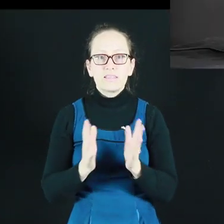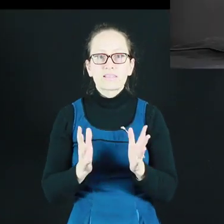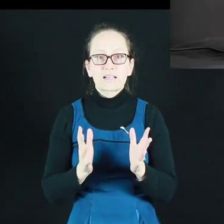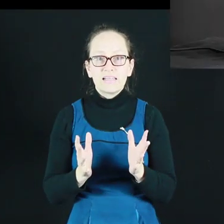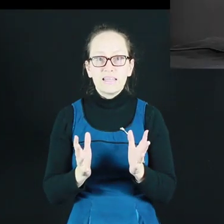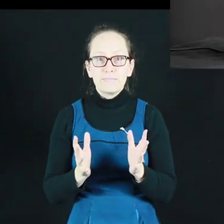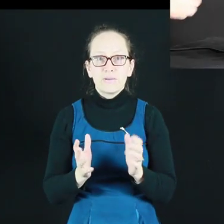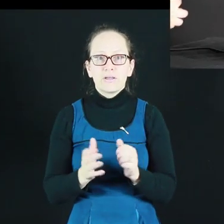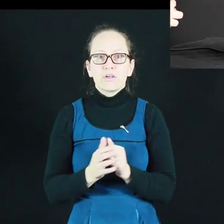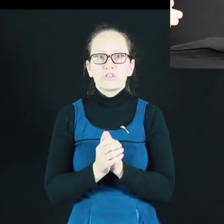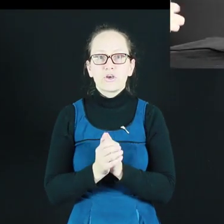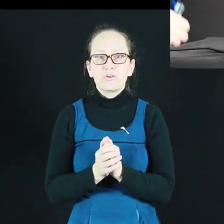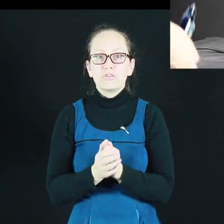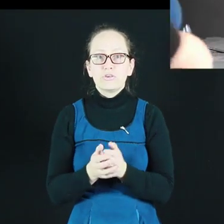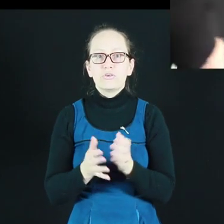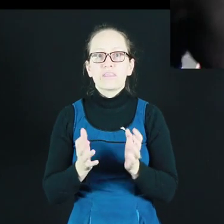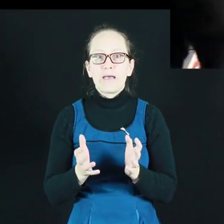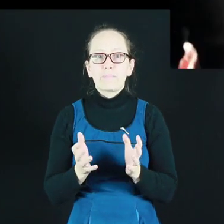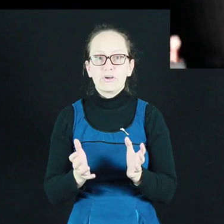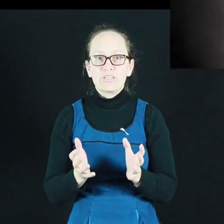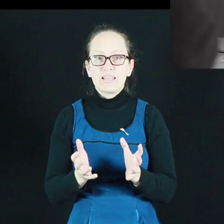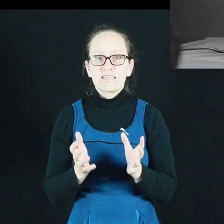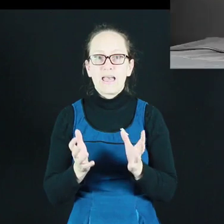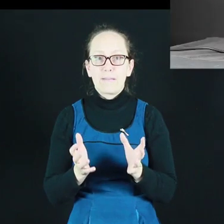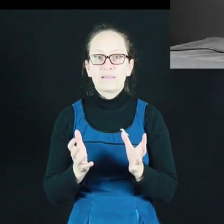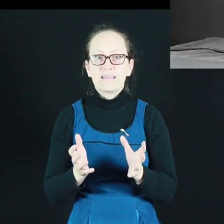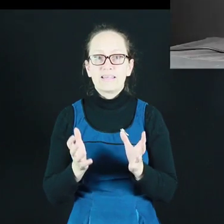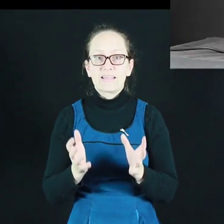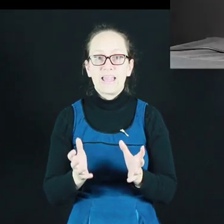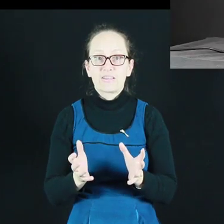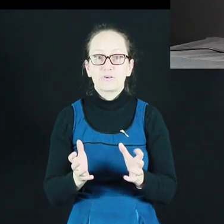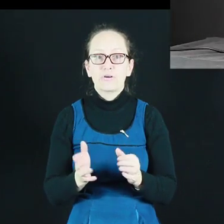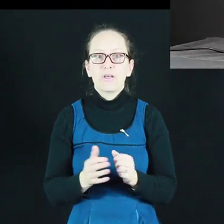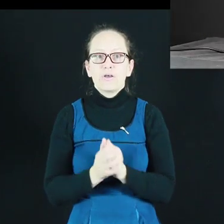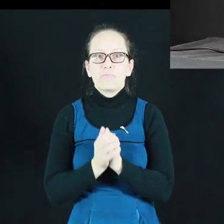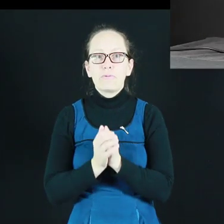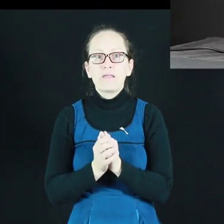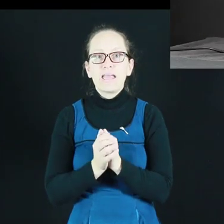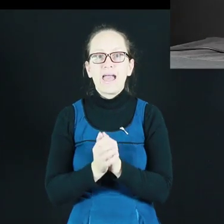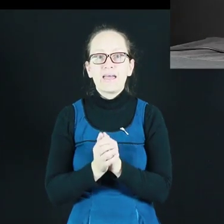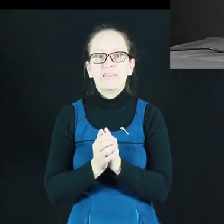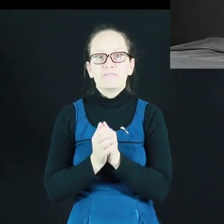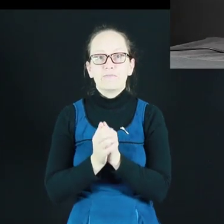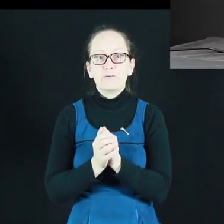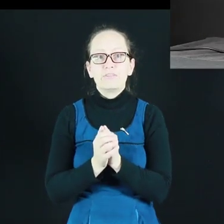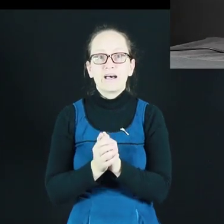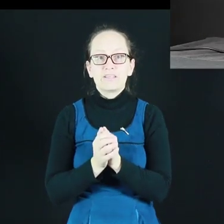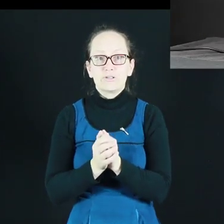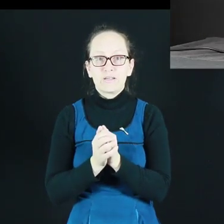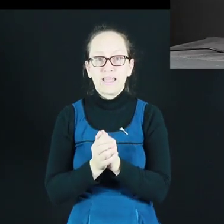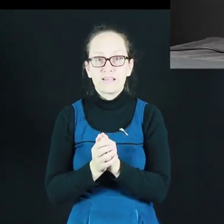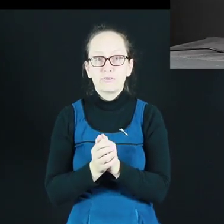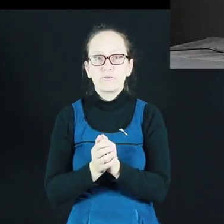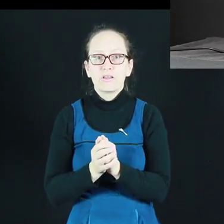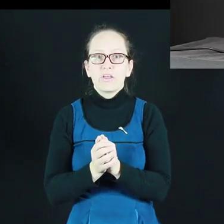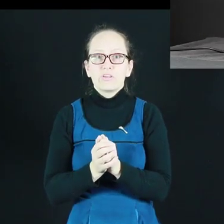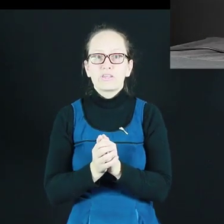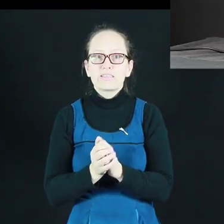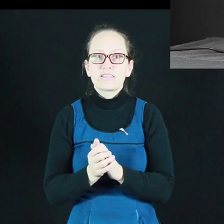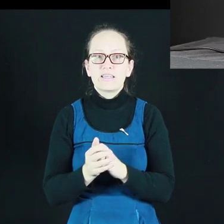This clip shows you that process happening in a kettle. When we add food dye to a kettle, you can see